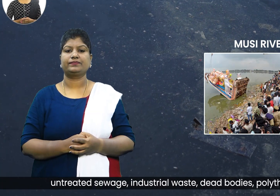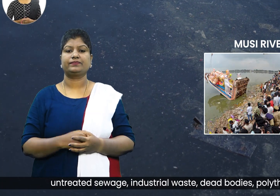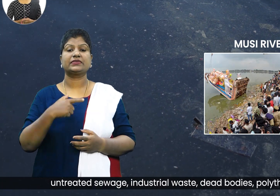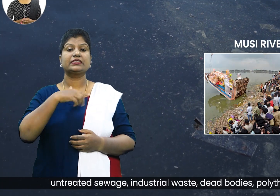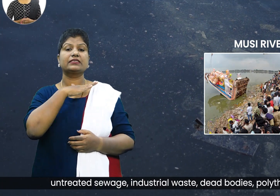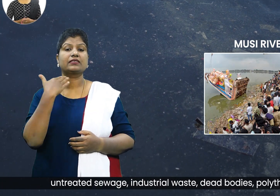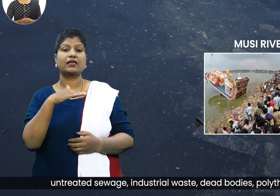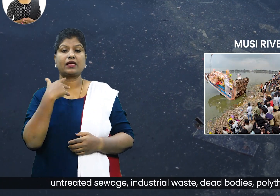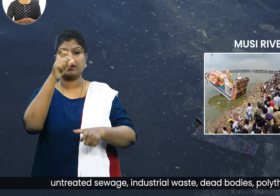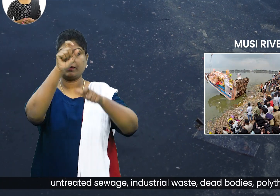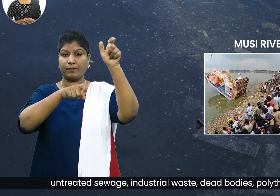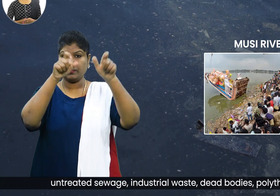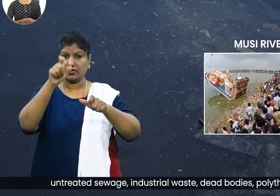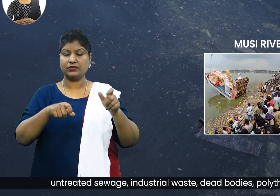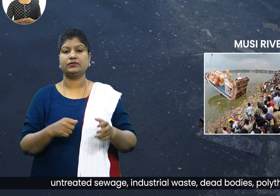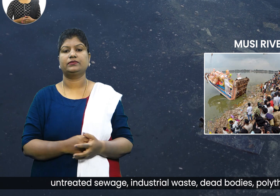dead bodies,